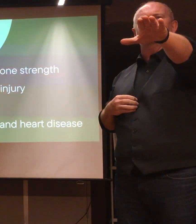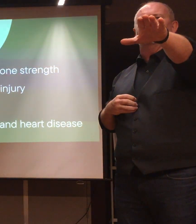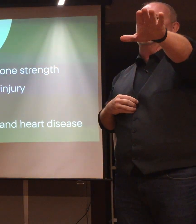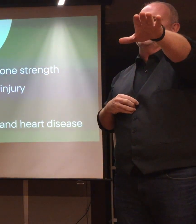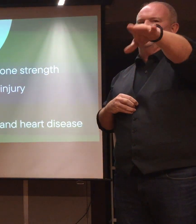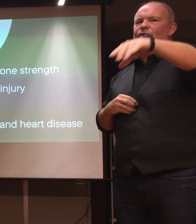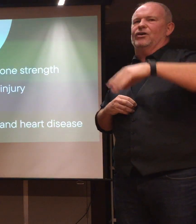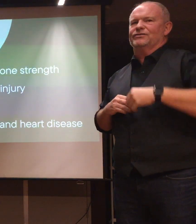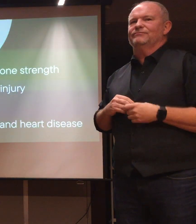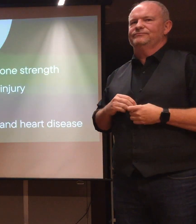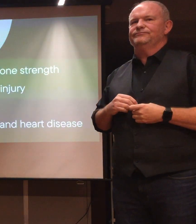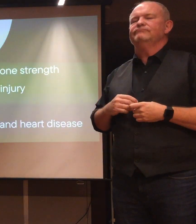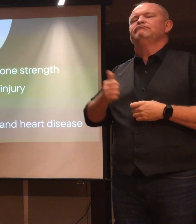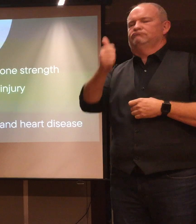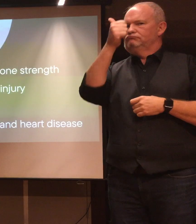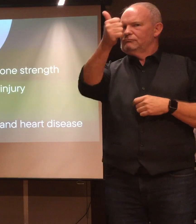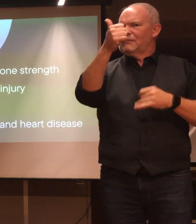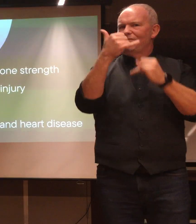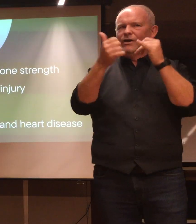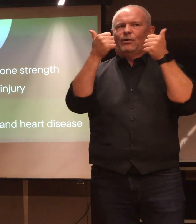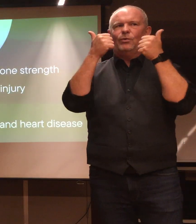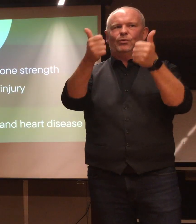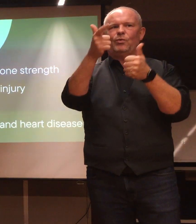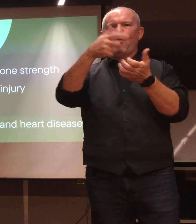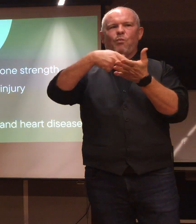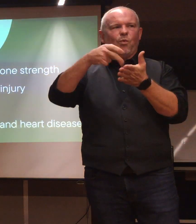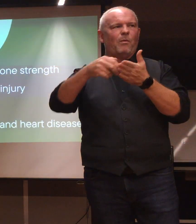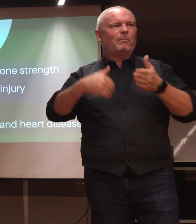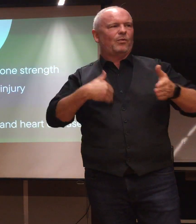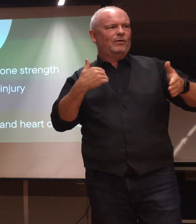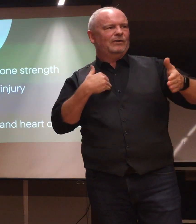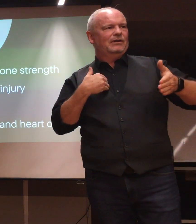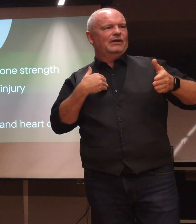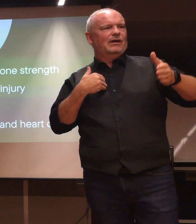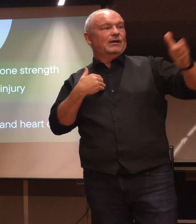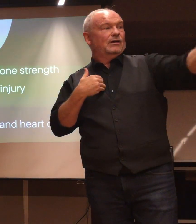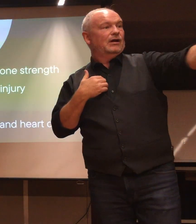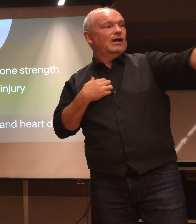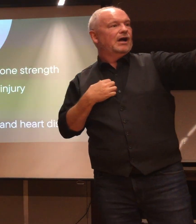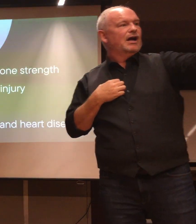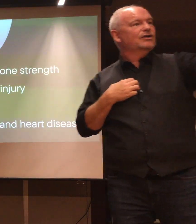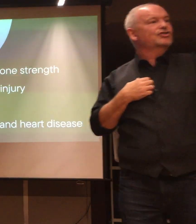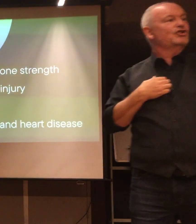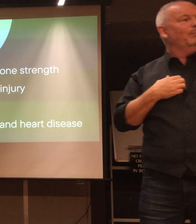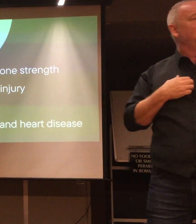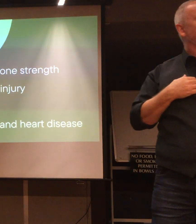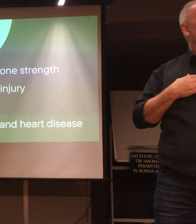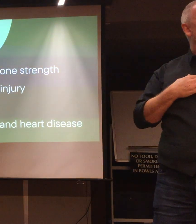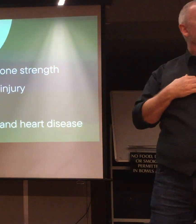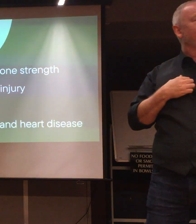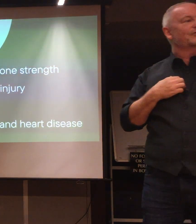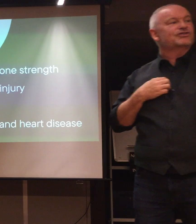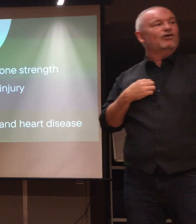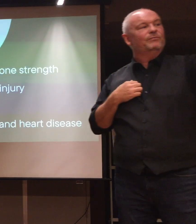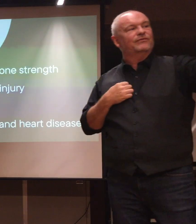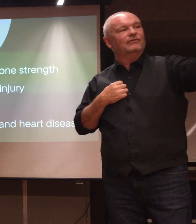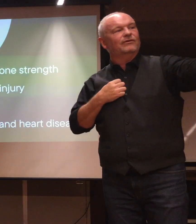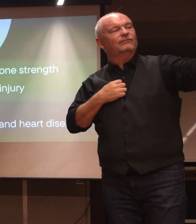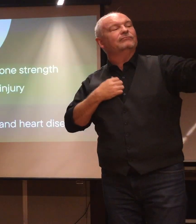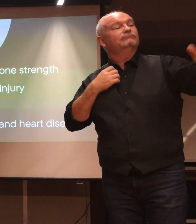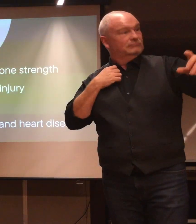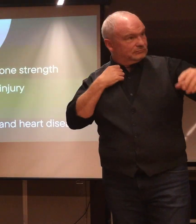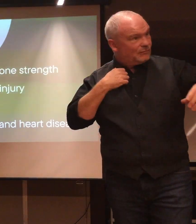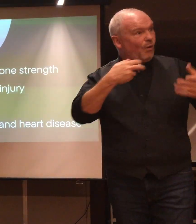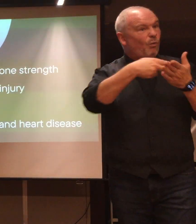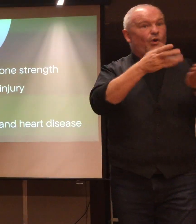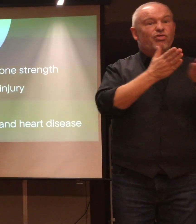morning before it gets too hot. Yes, very, very good. You get that vitamin D as well. Shopping, walking through the shops. Walking